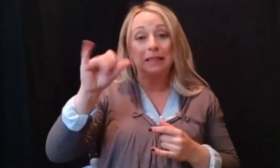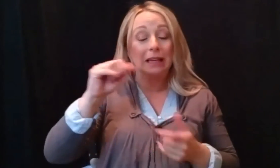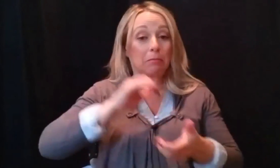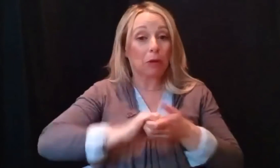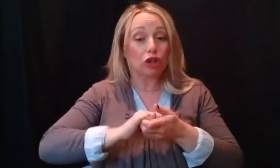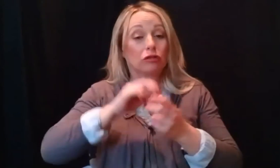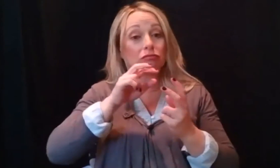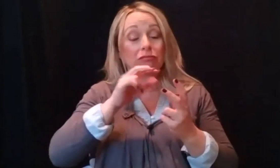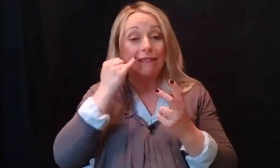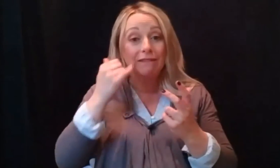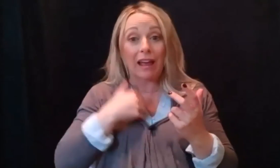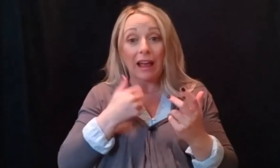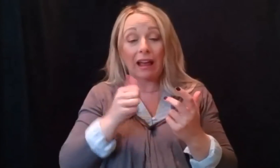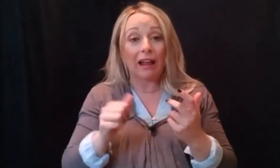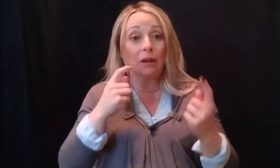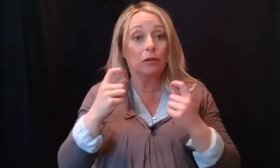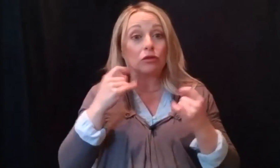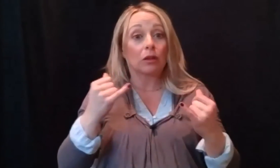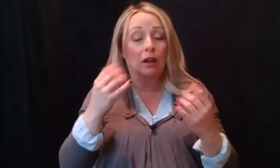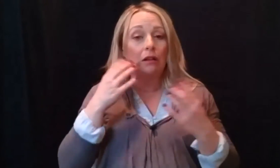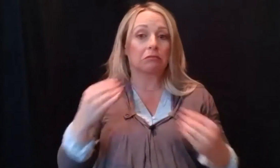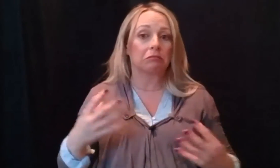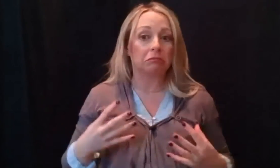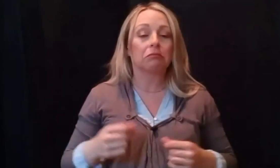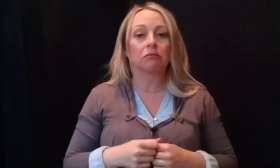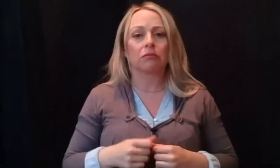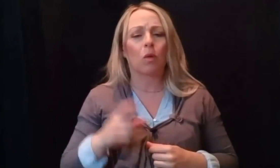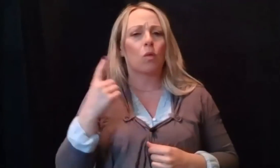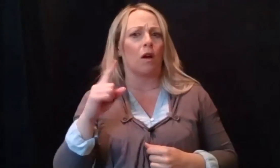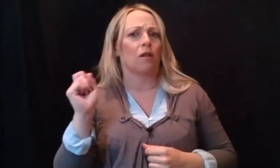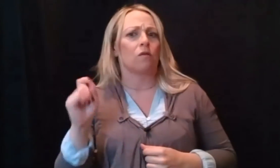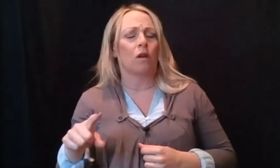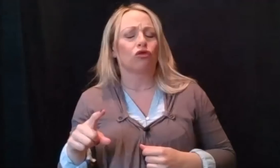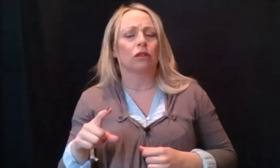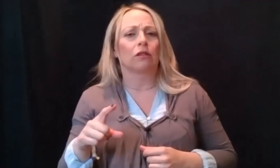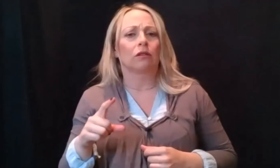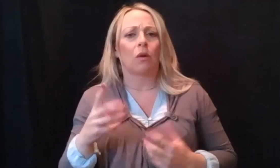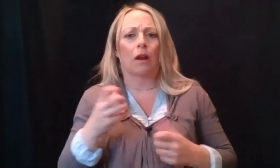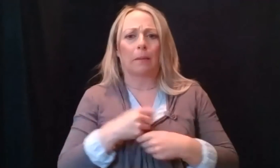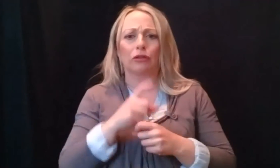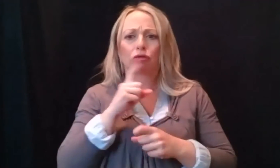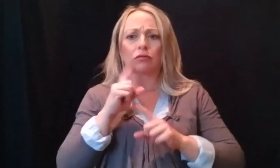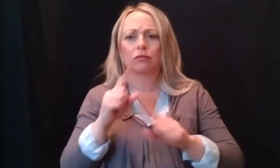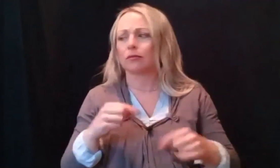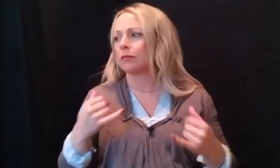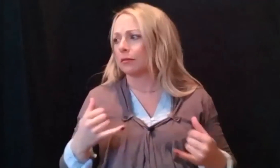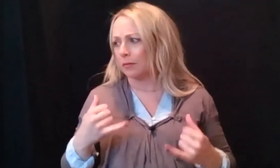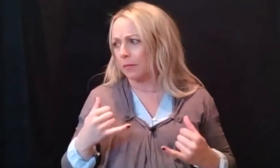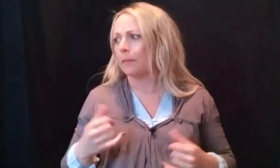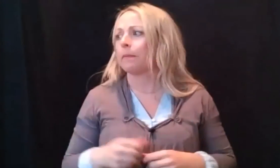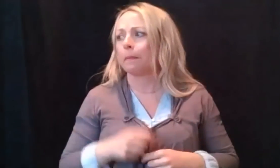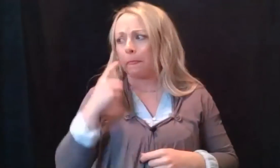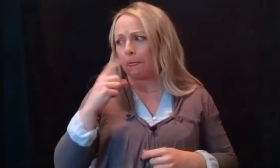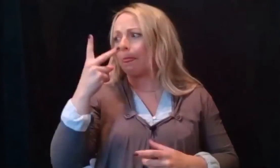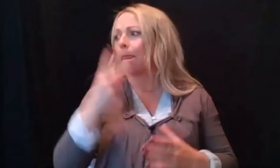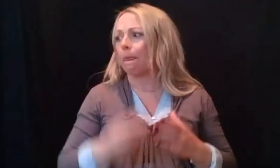questions, please type those into the chat. We did get a question ahead of time that I want to make sure that we bring up on here, and this is for both